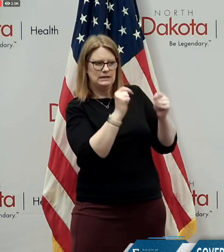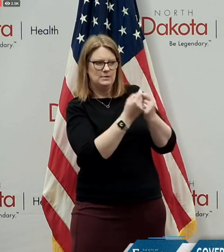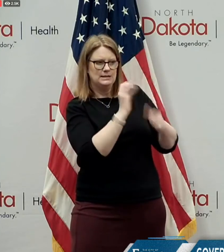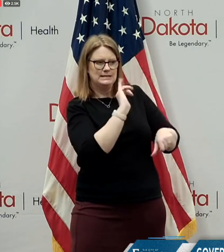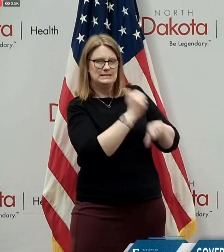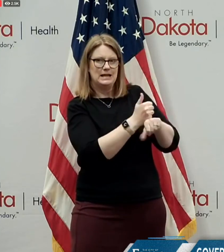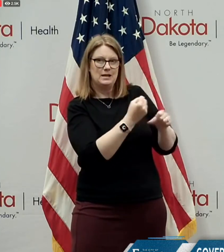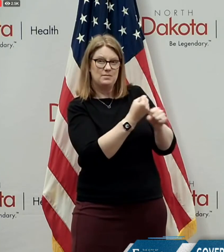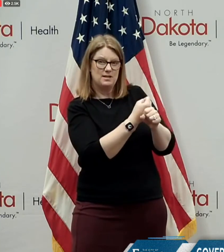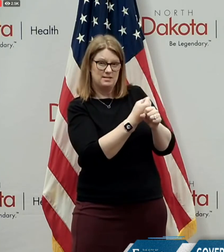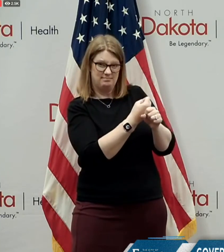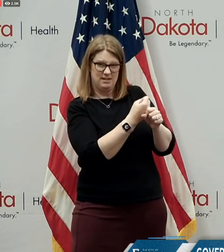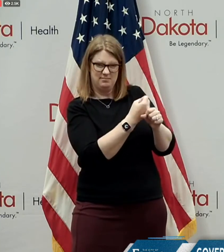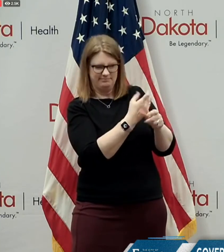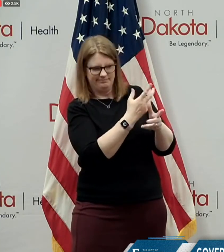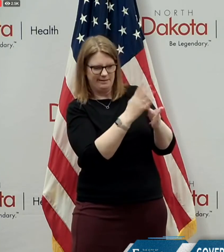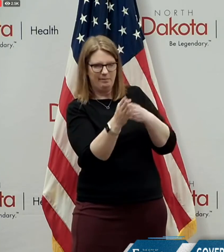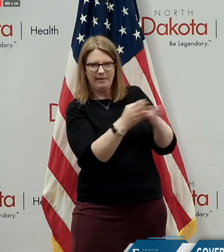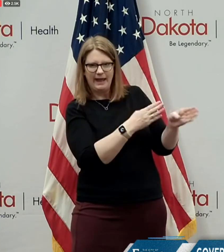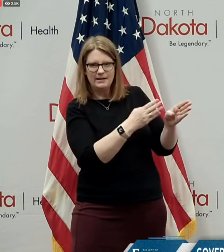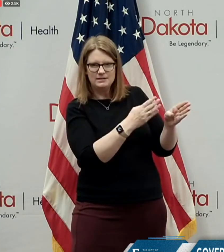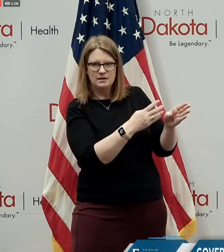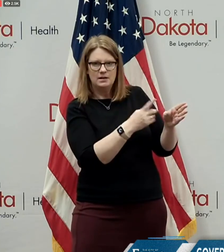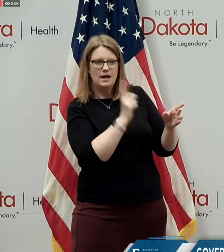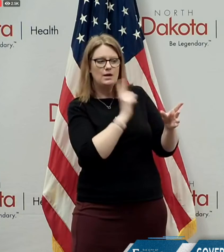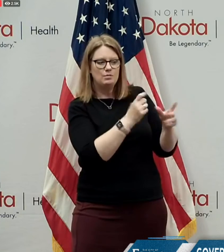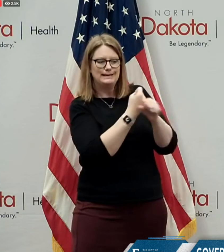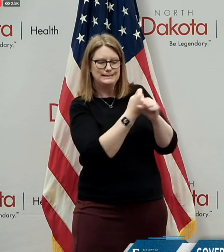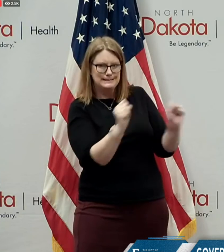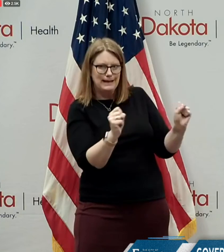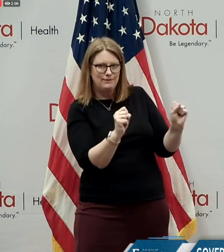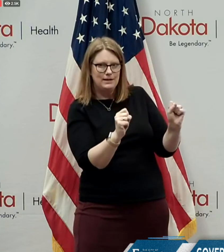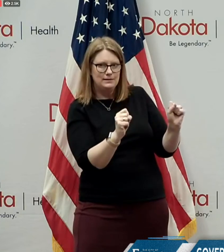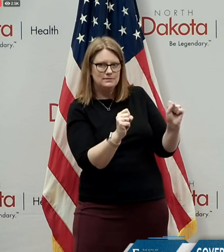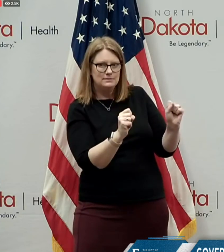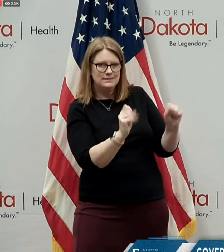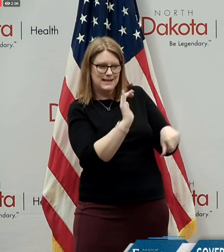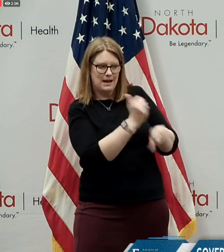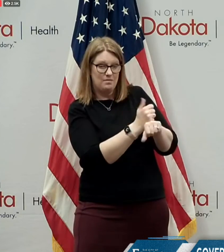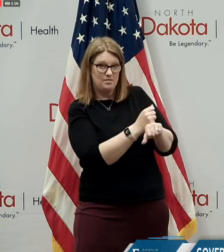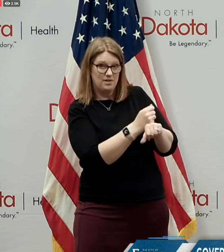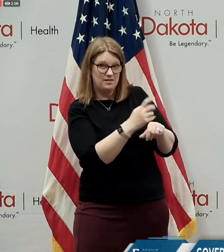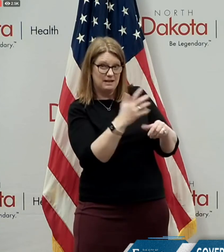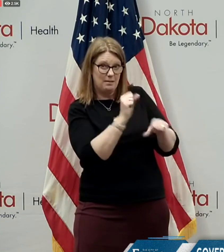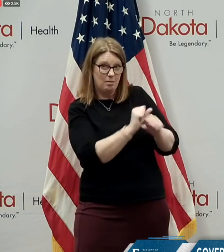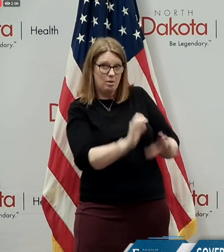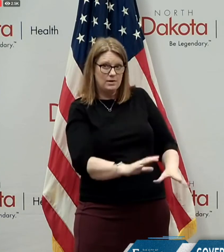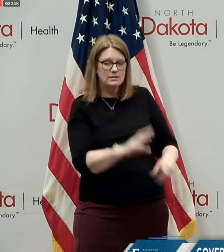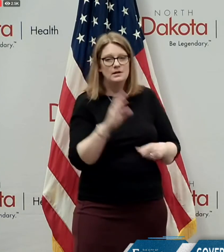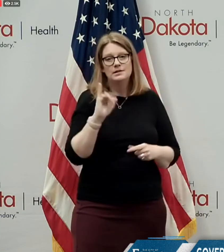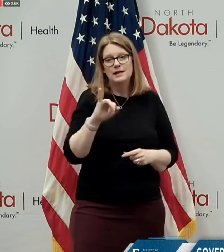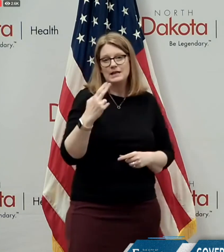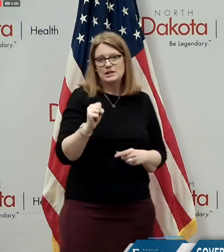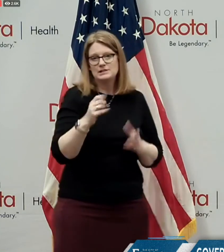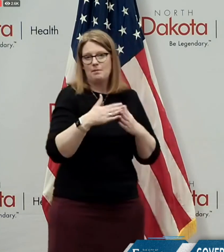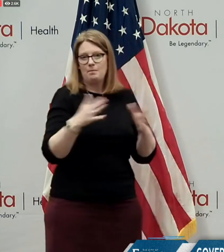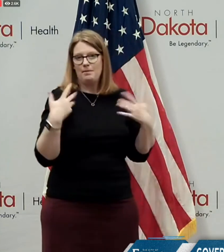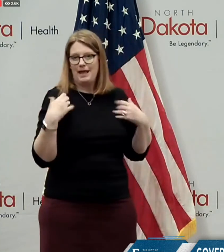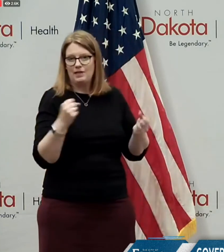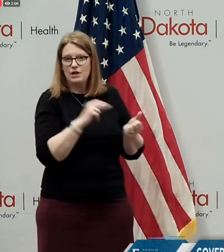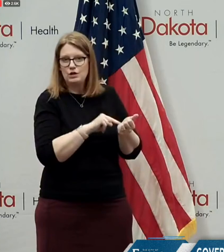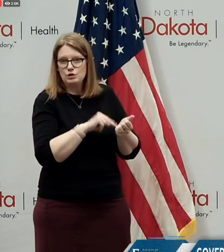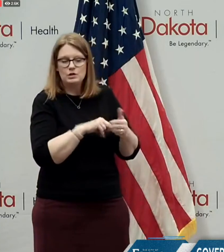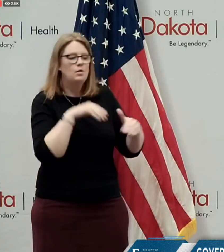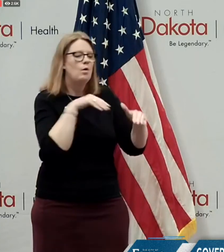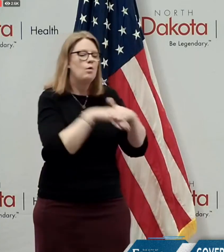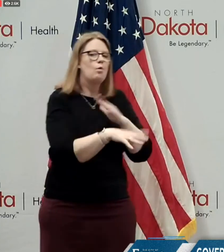place and the safety precautions that they follow for their employees as well. And then with IHS and public health nursing, we'll go in and do some